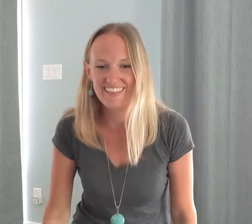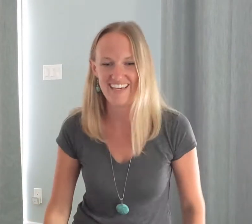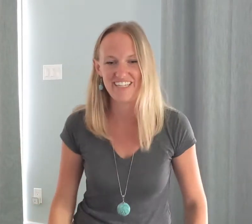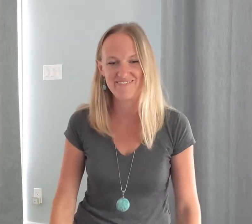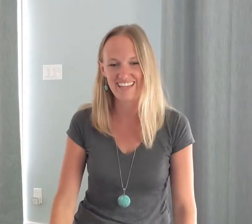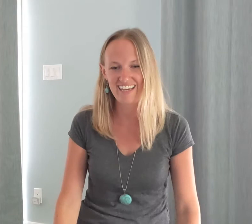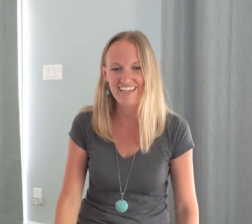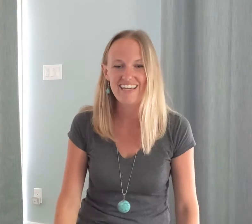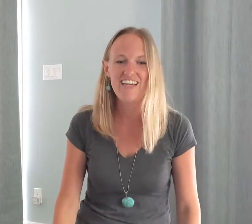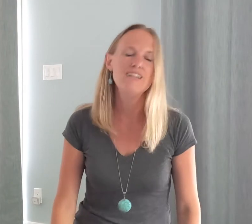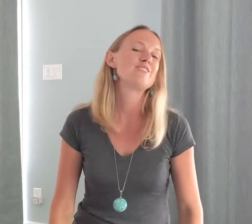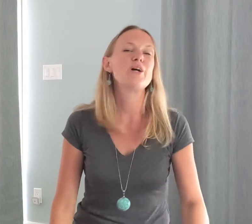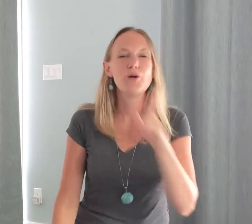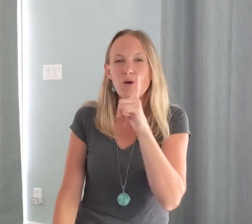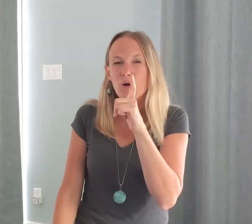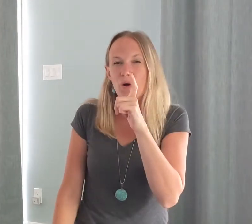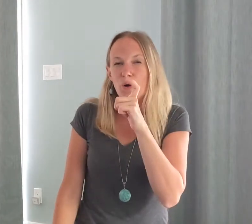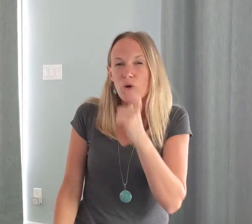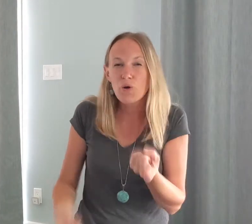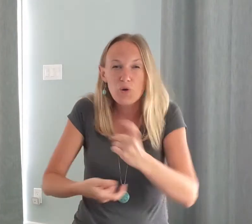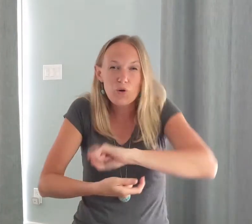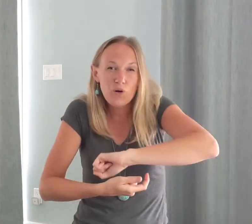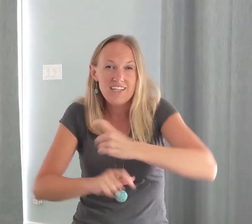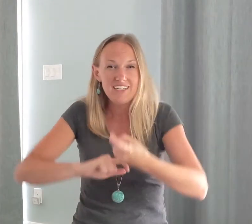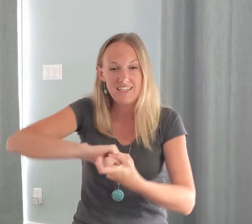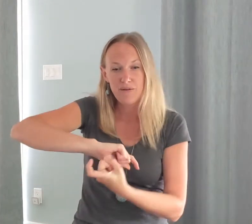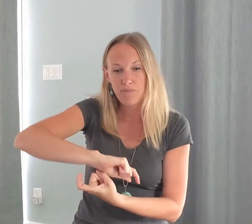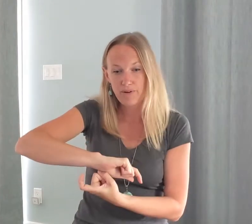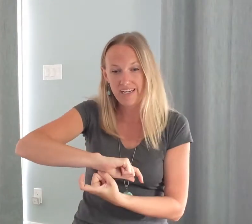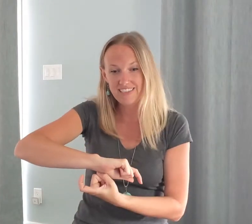thing, okay? So, who